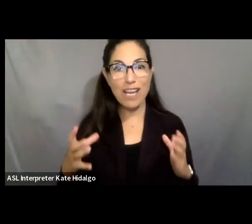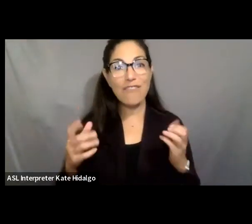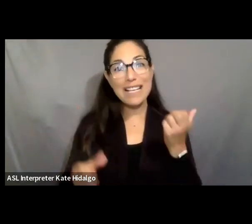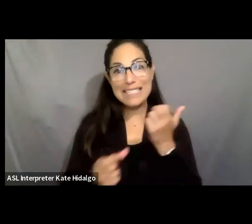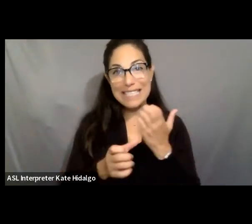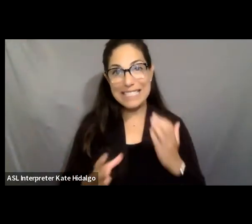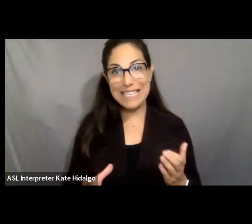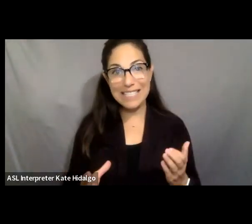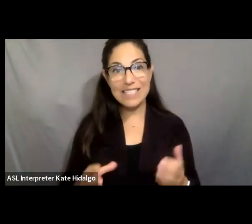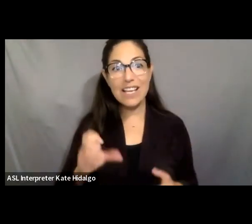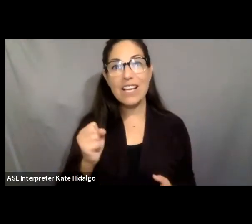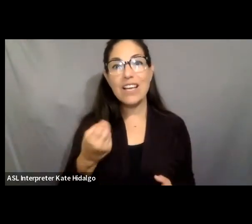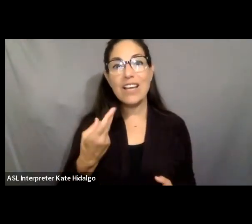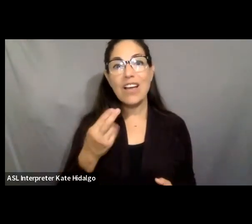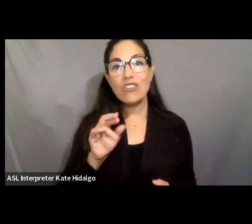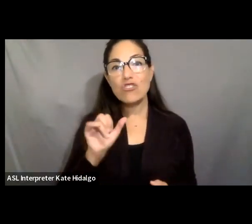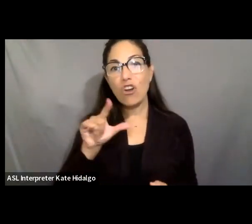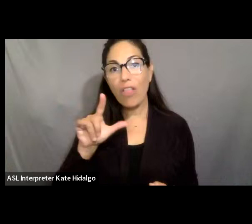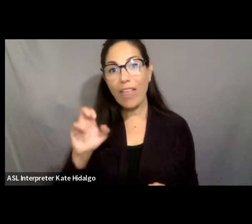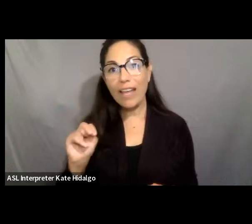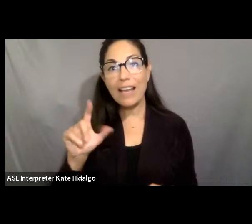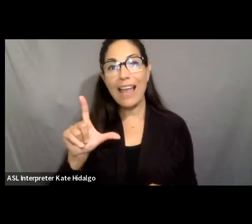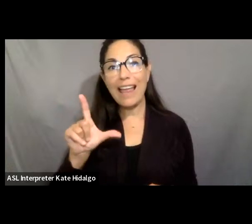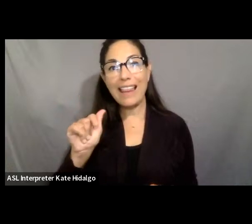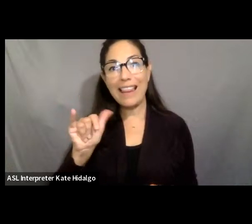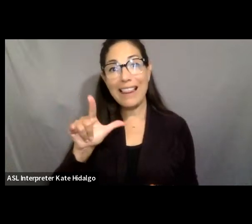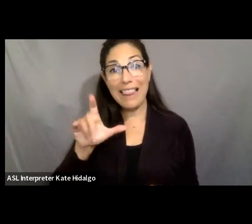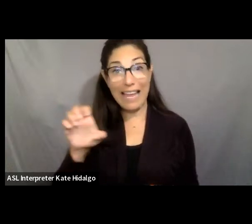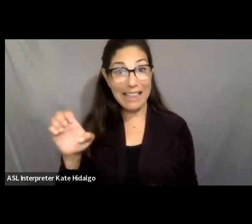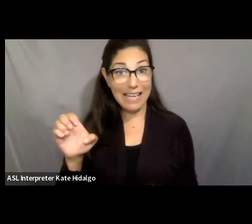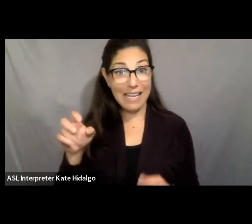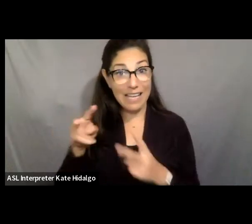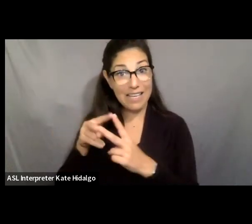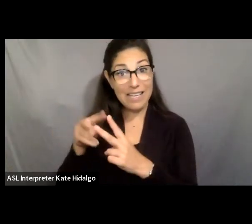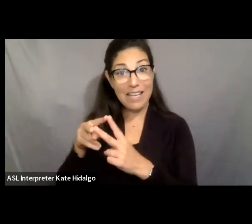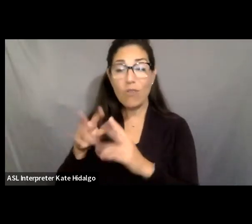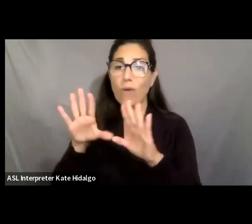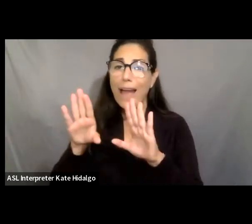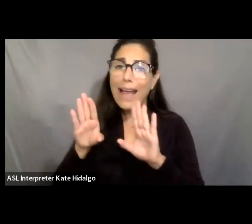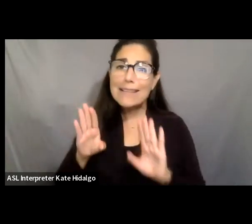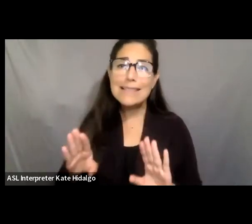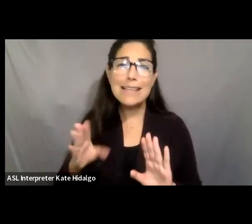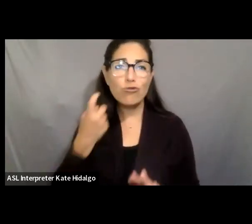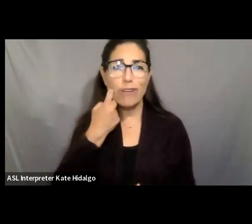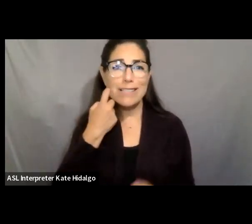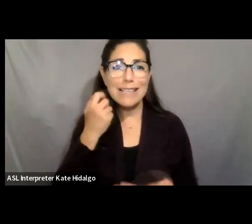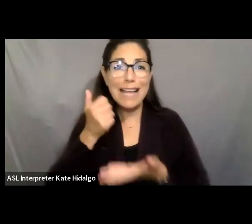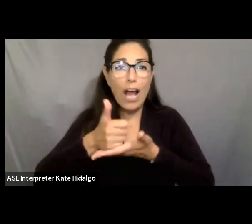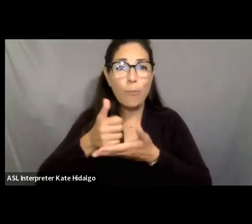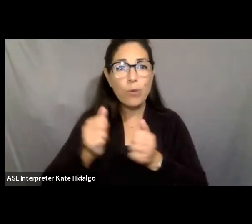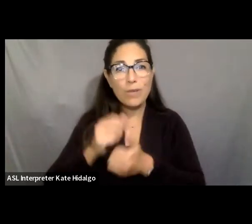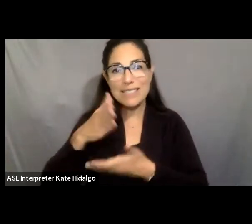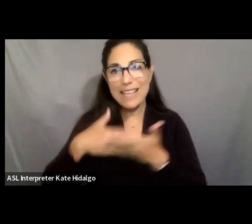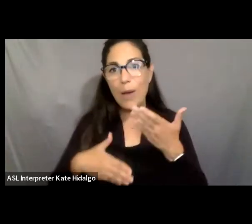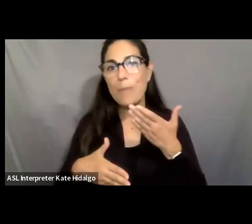assistants, Charlene and Laylee. They were excellent recently in helping with